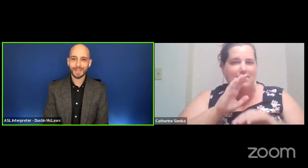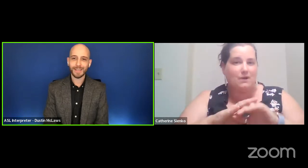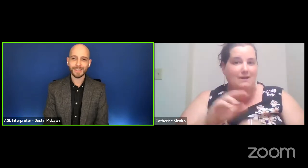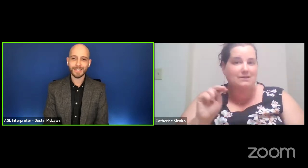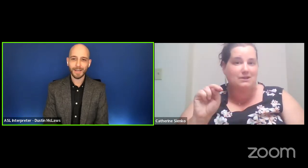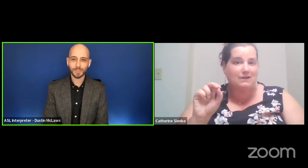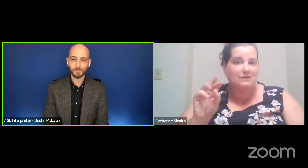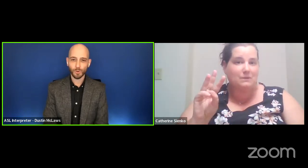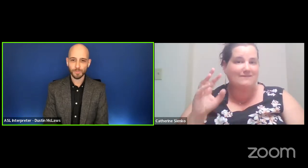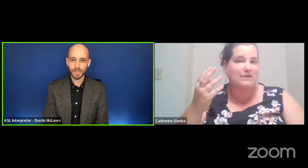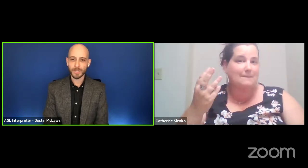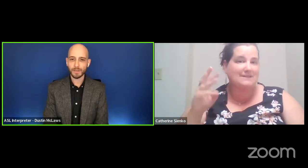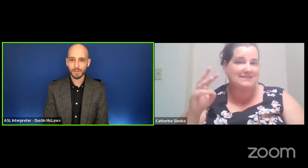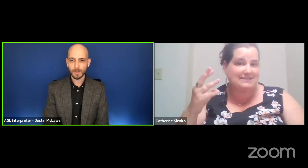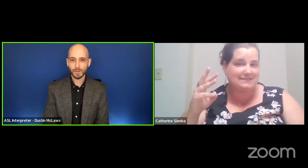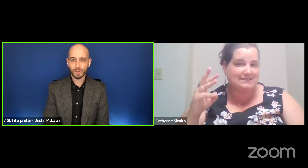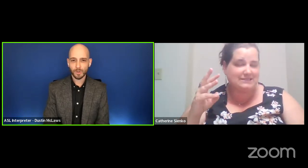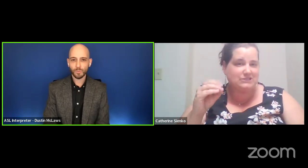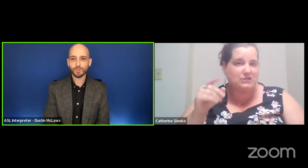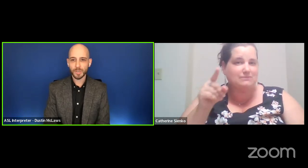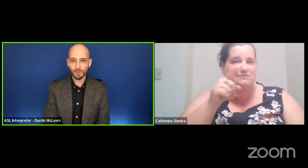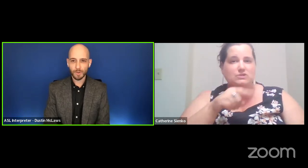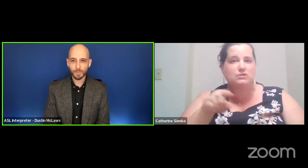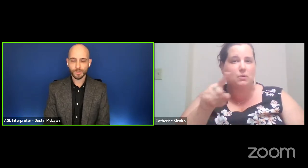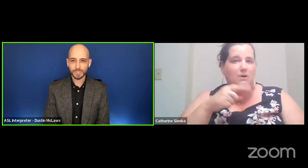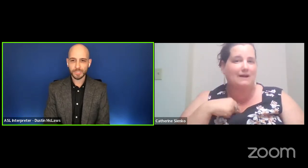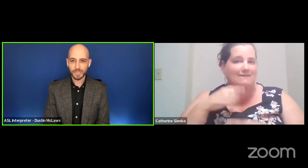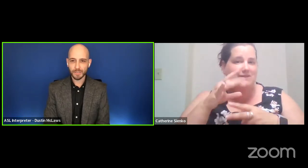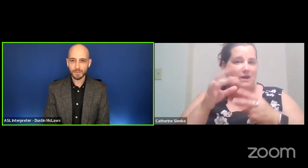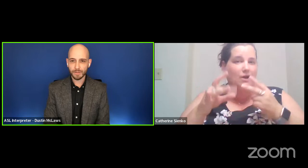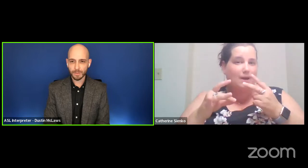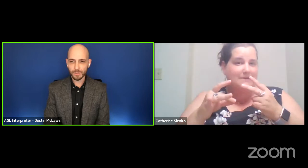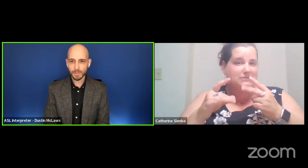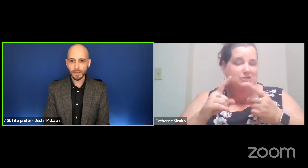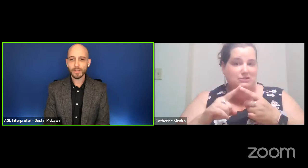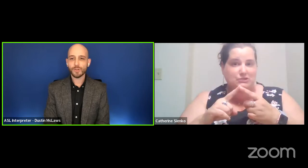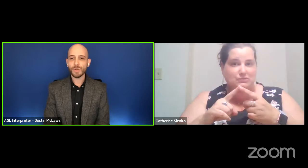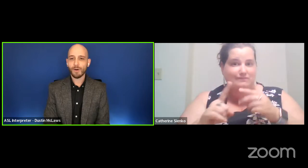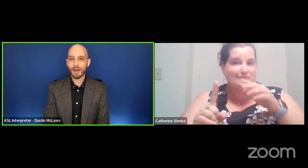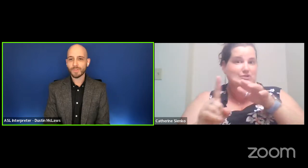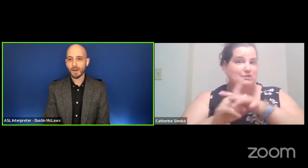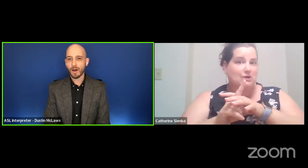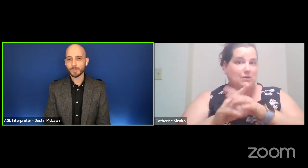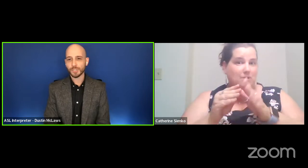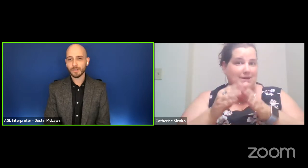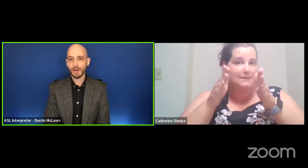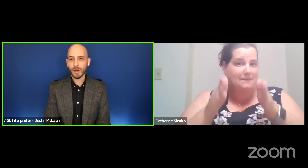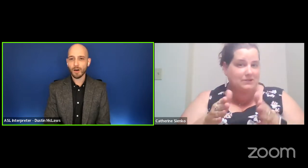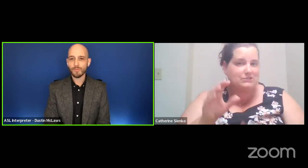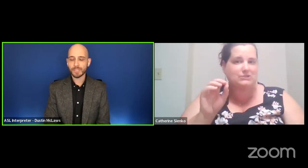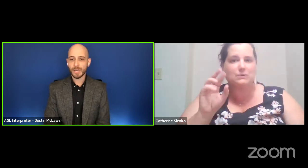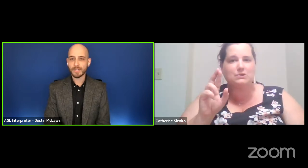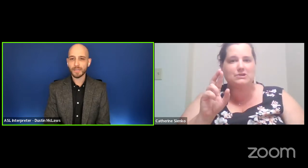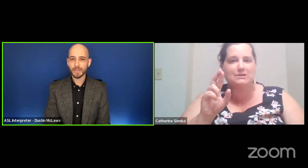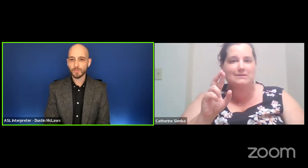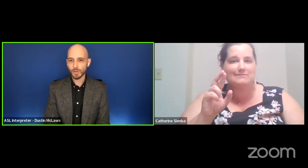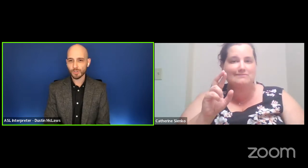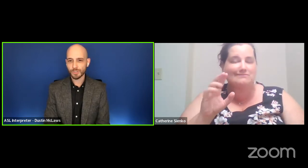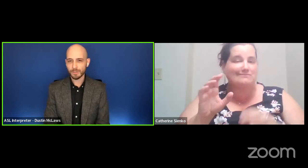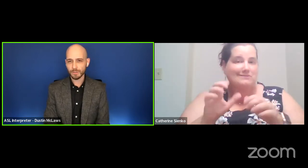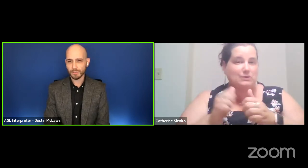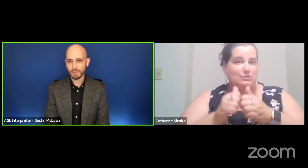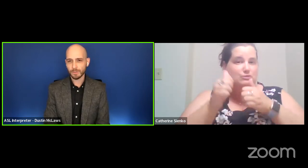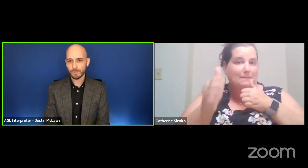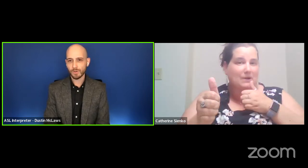excited that at the next board meeting, which will be November 16th, You now have the option of attending